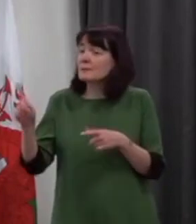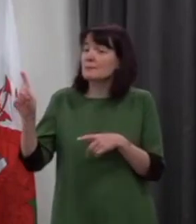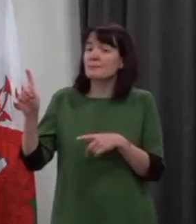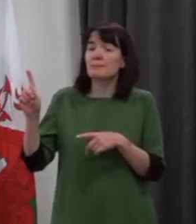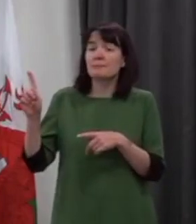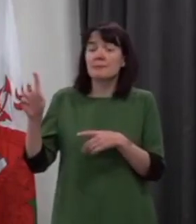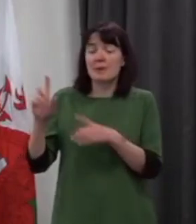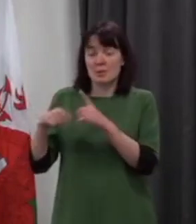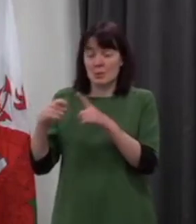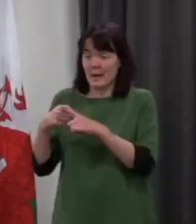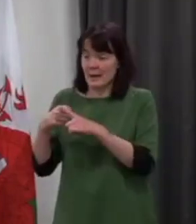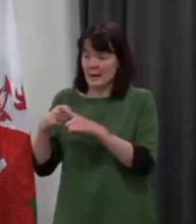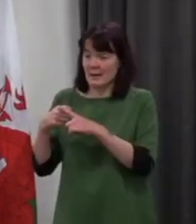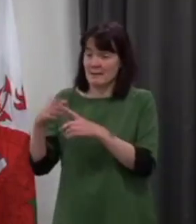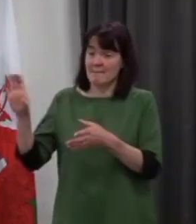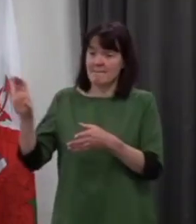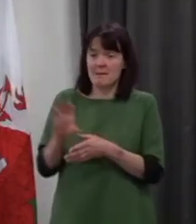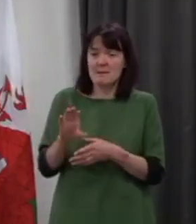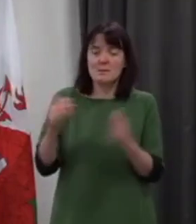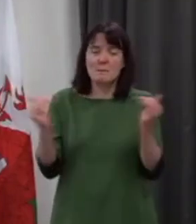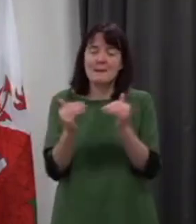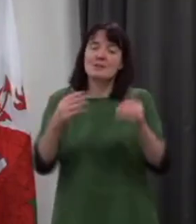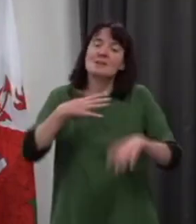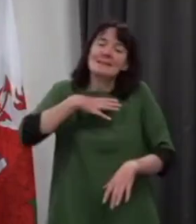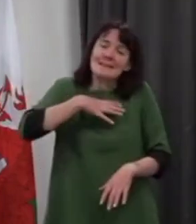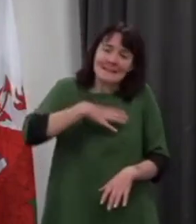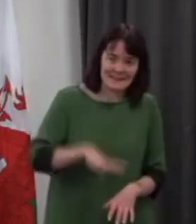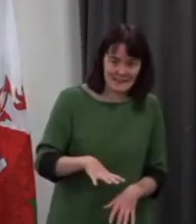need as it exists in different parts of the UK.